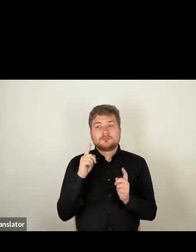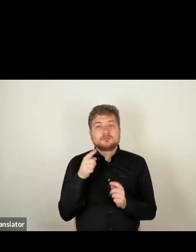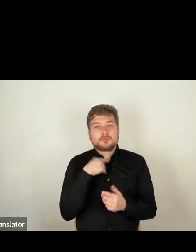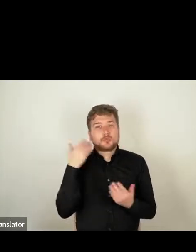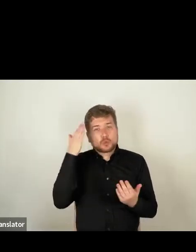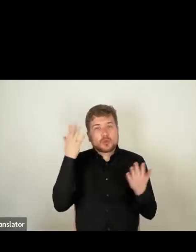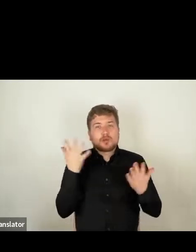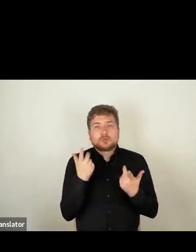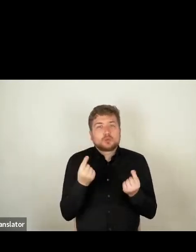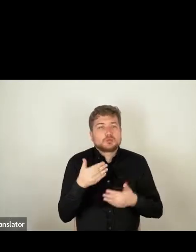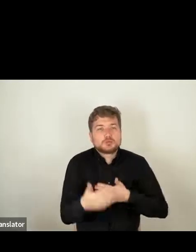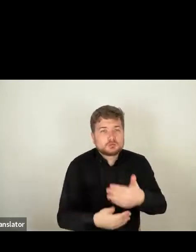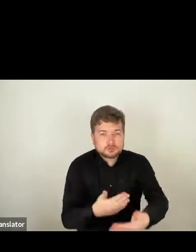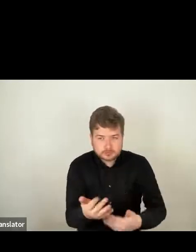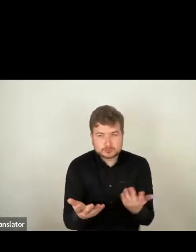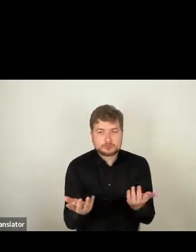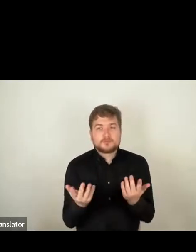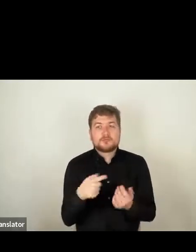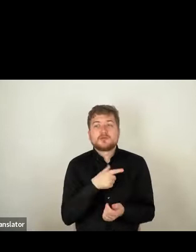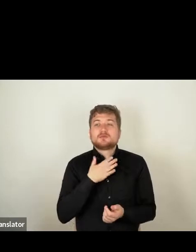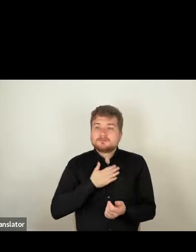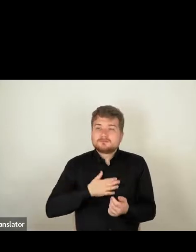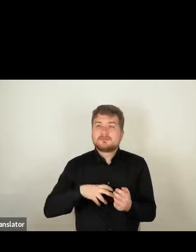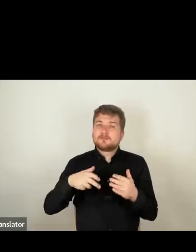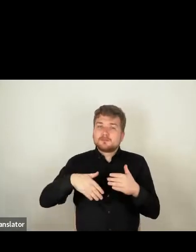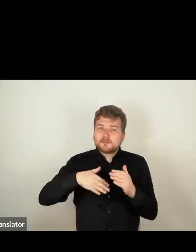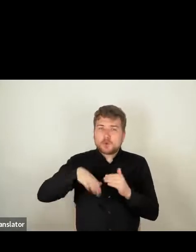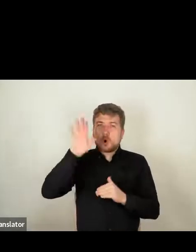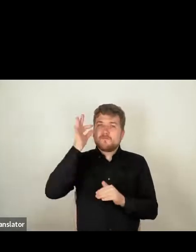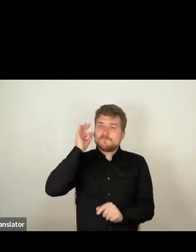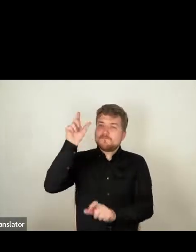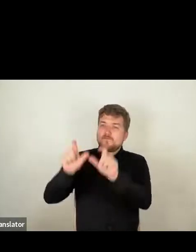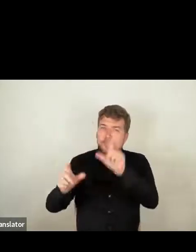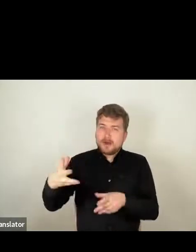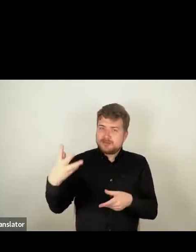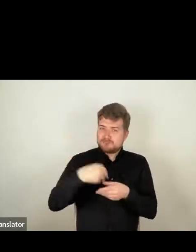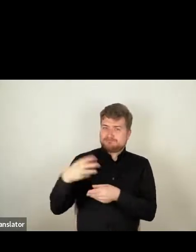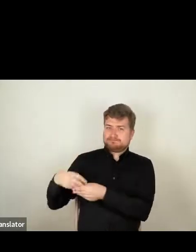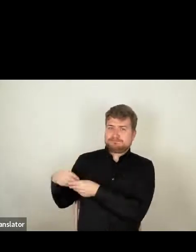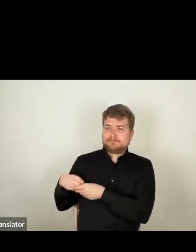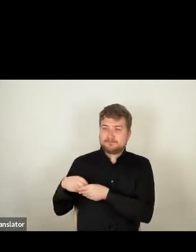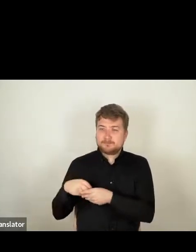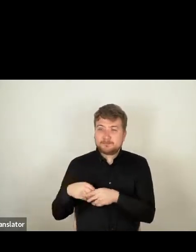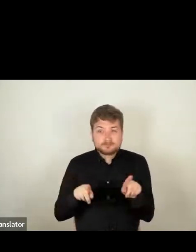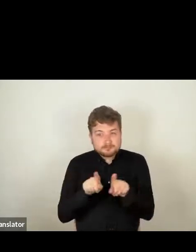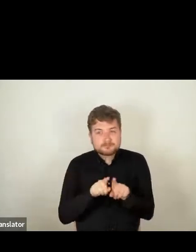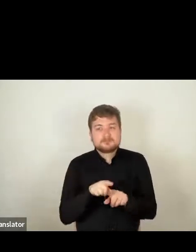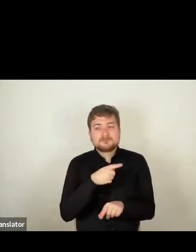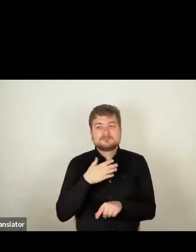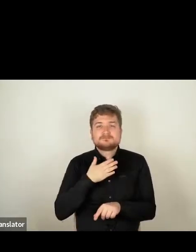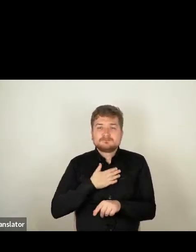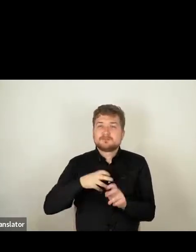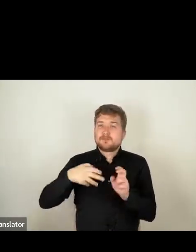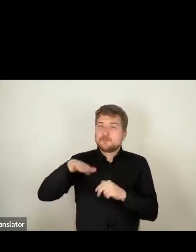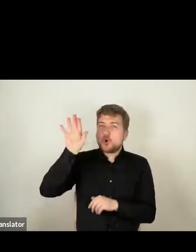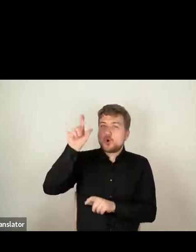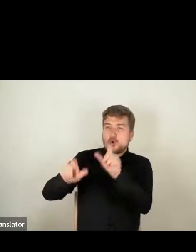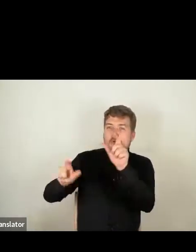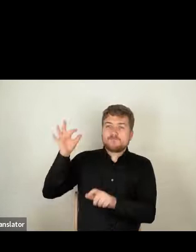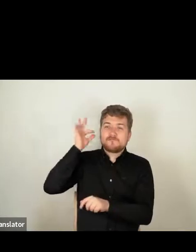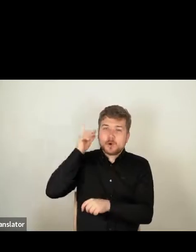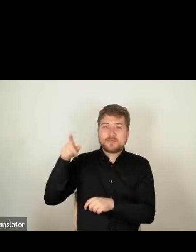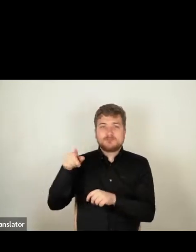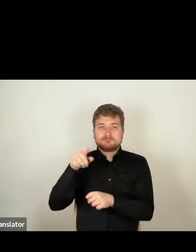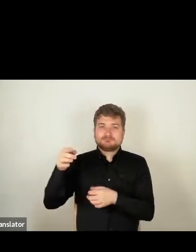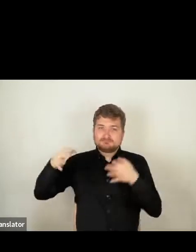participate fully in the decision-making with regard to the economic, political, social, and cultural lives of our nations, then we